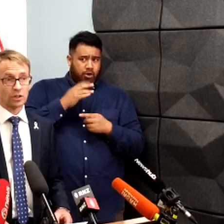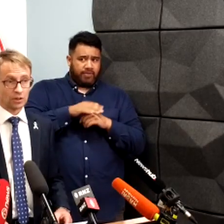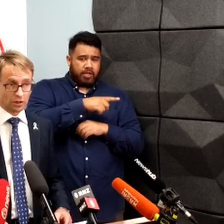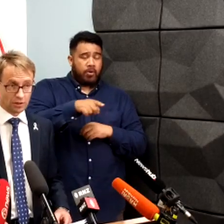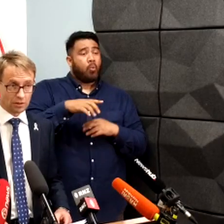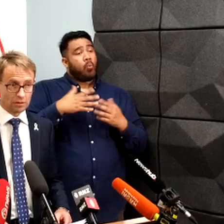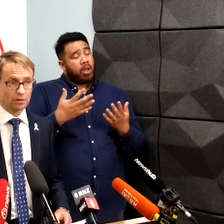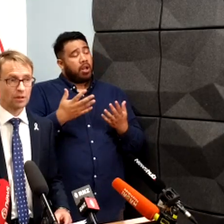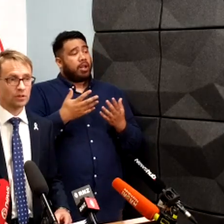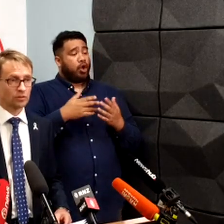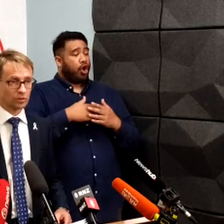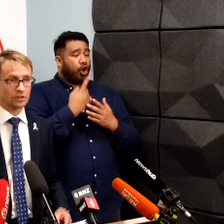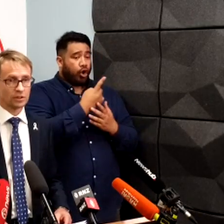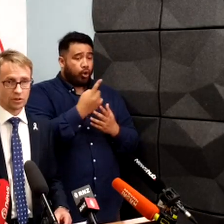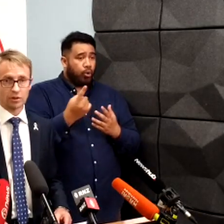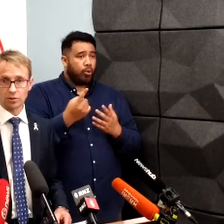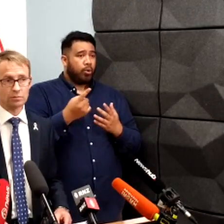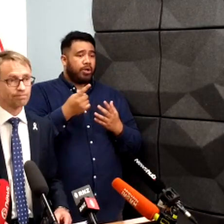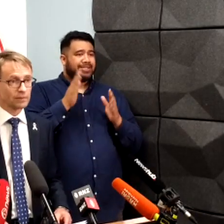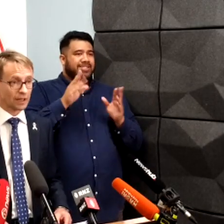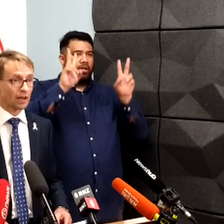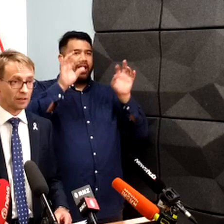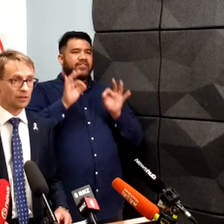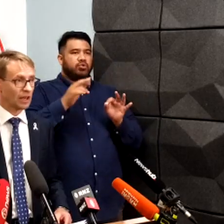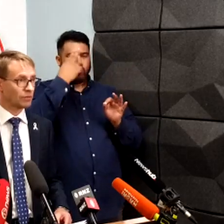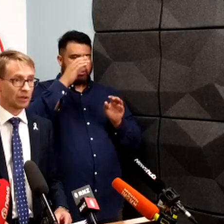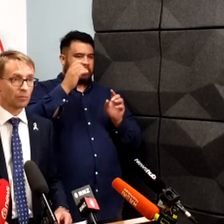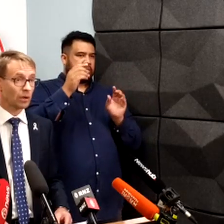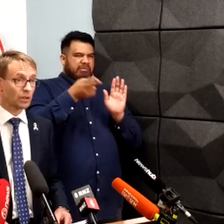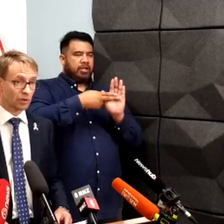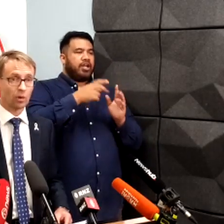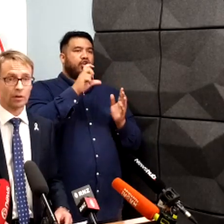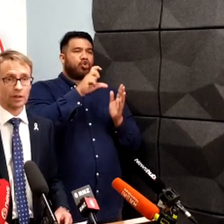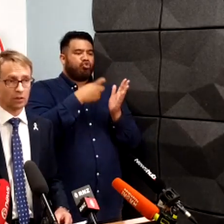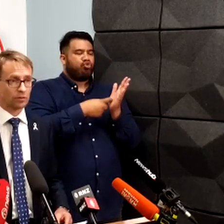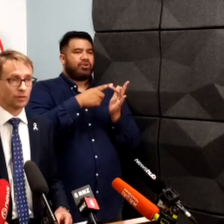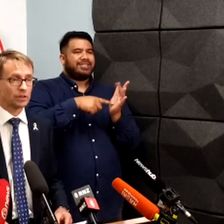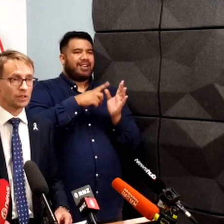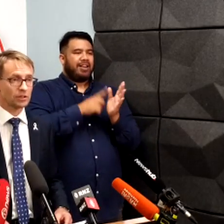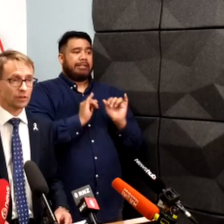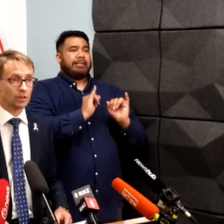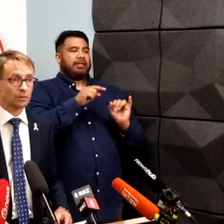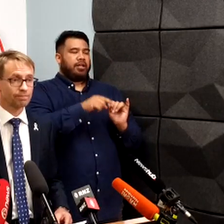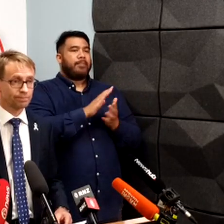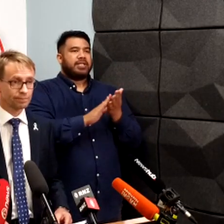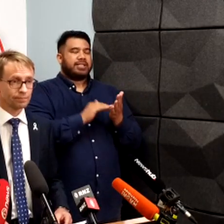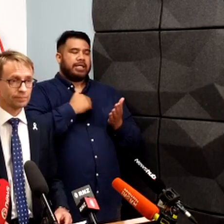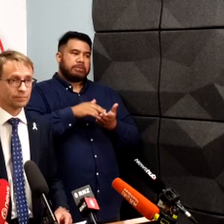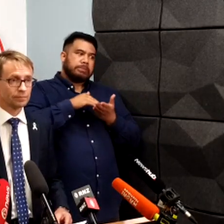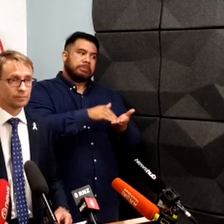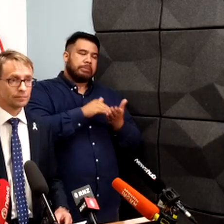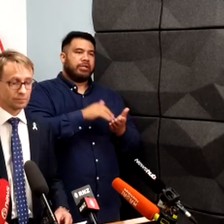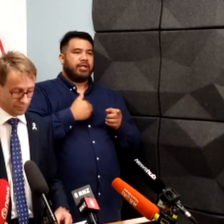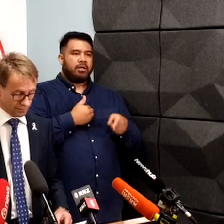patients whose condition is still listed as critical, they are very unwell and requiring a lot of very intensive care. It seems